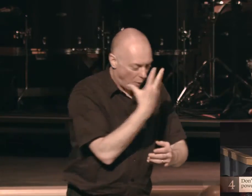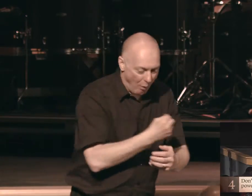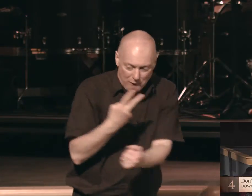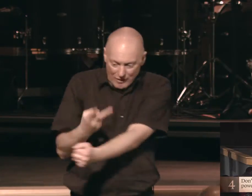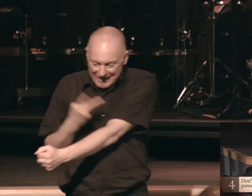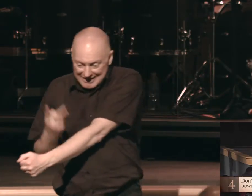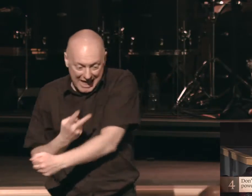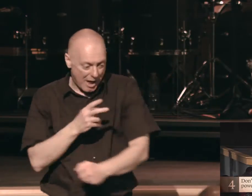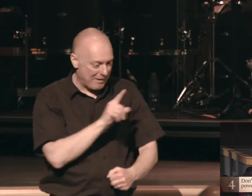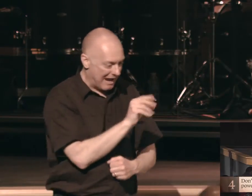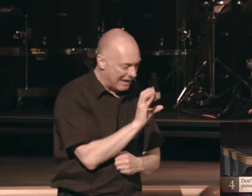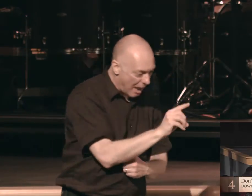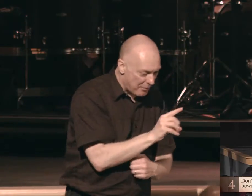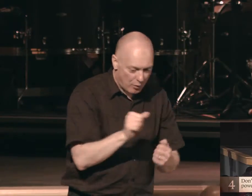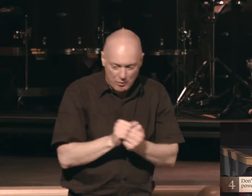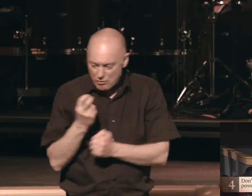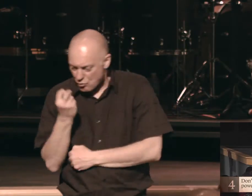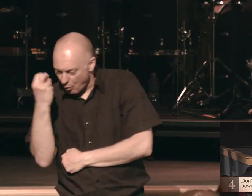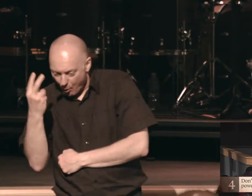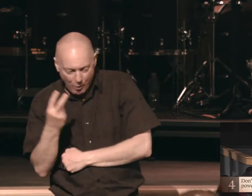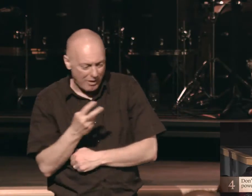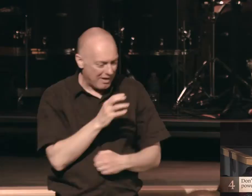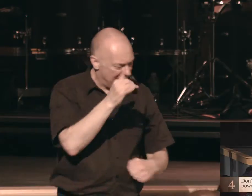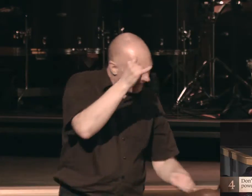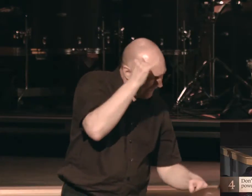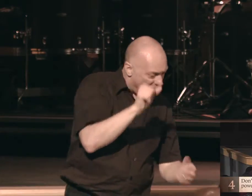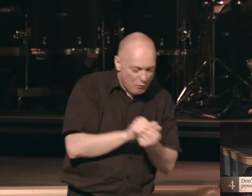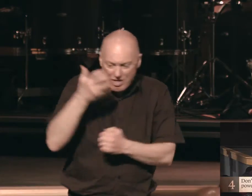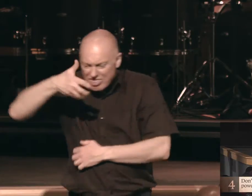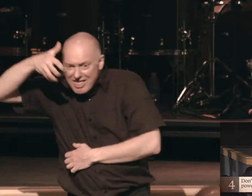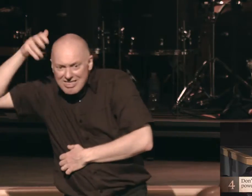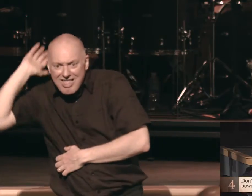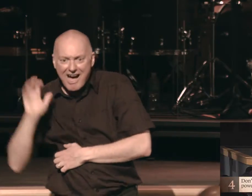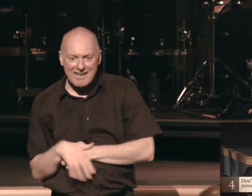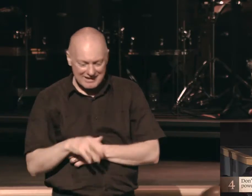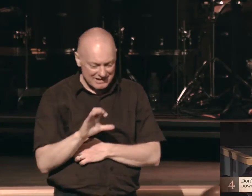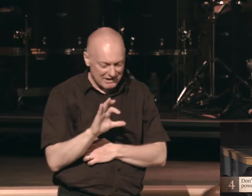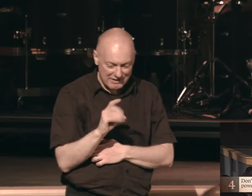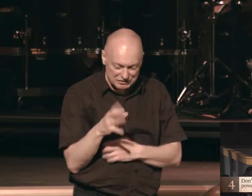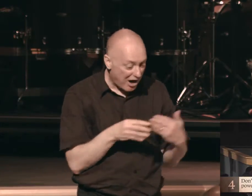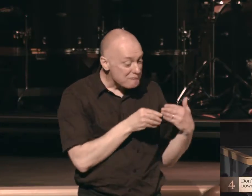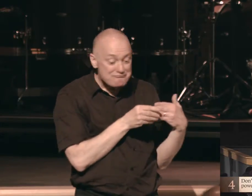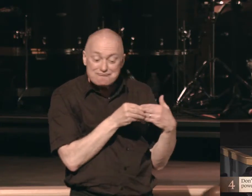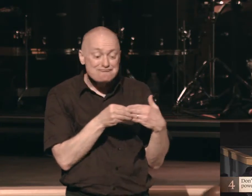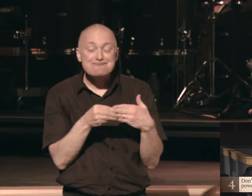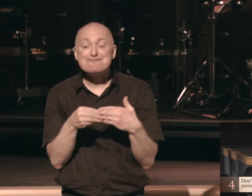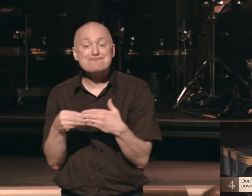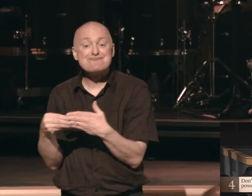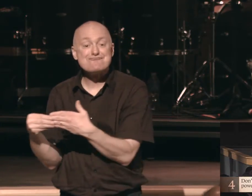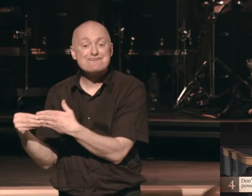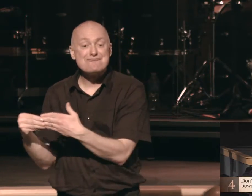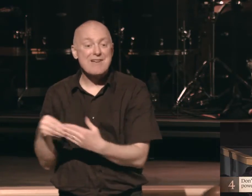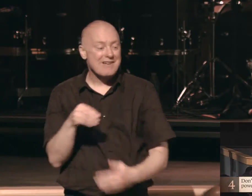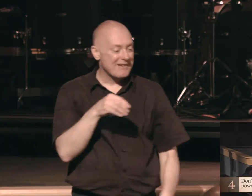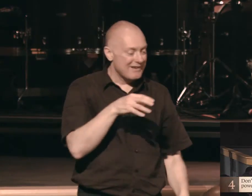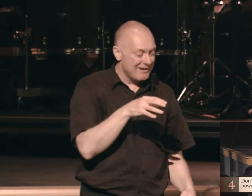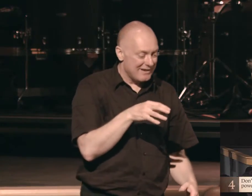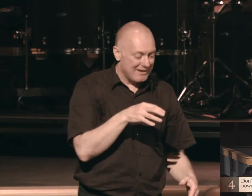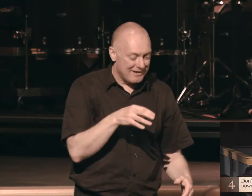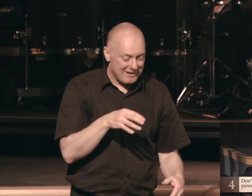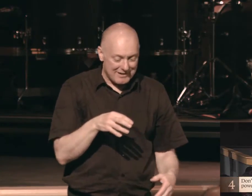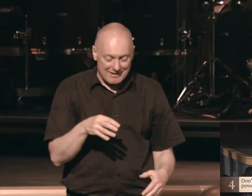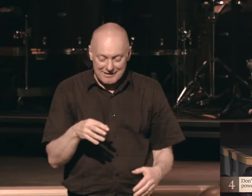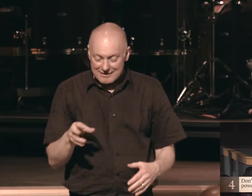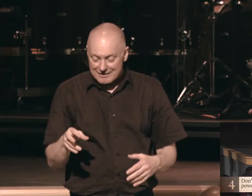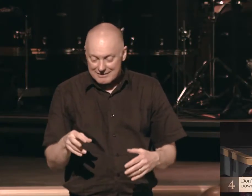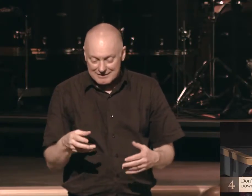young goat, and the calf and the lion and the fattened calf together, and the little child shall lead them. The cow and the bear shall graze, their young shall lie down together, the